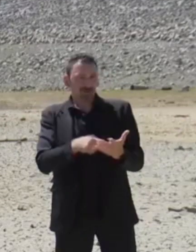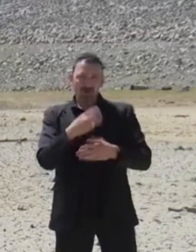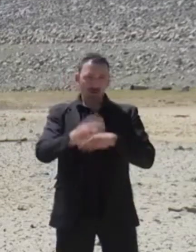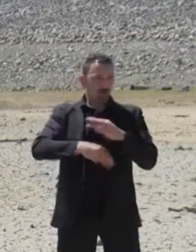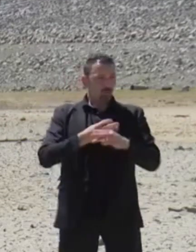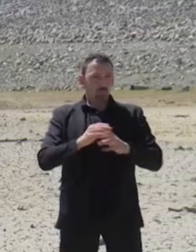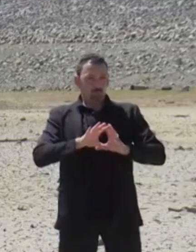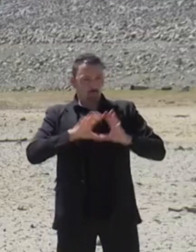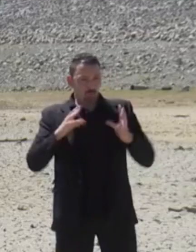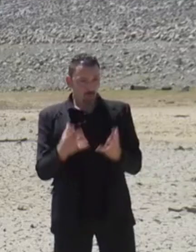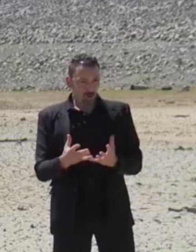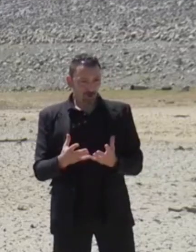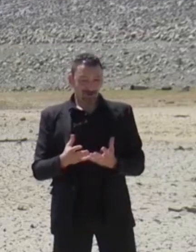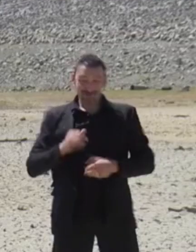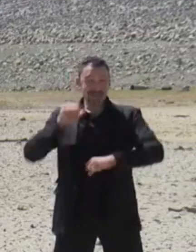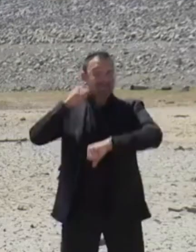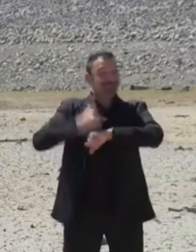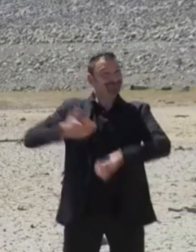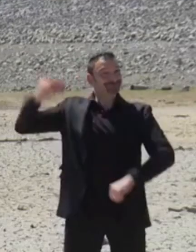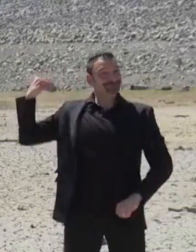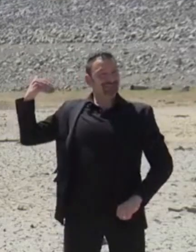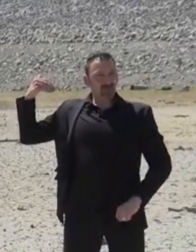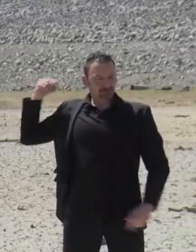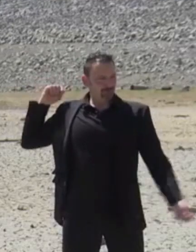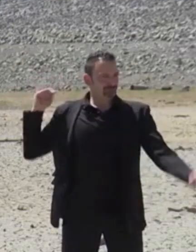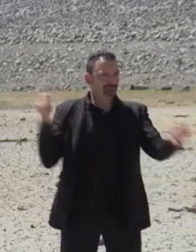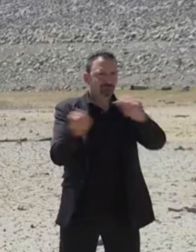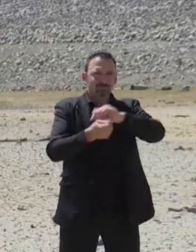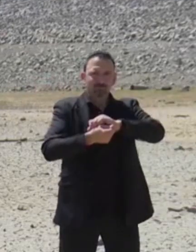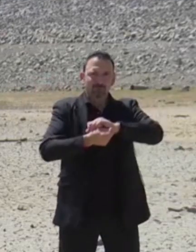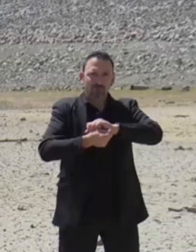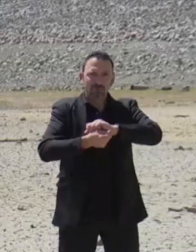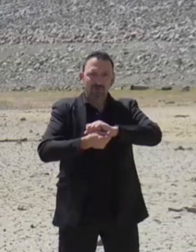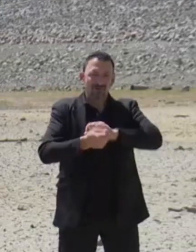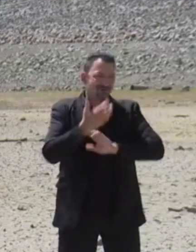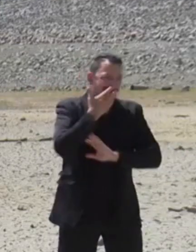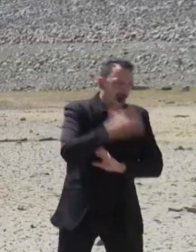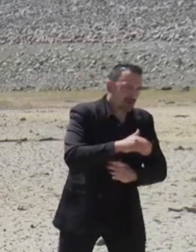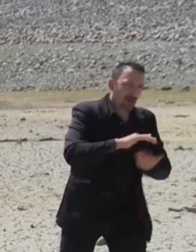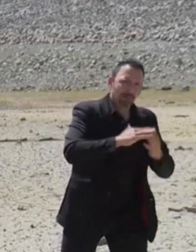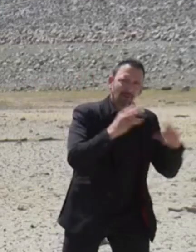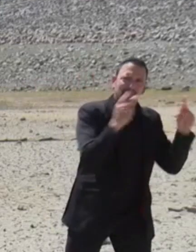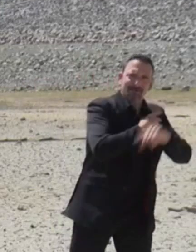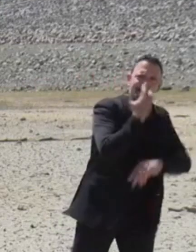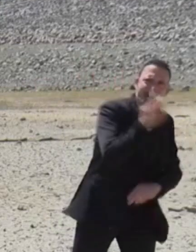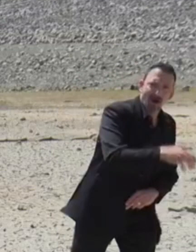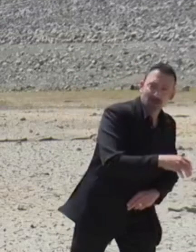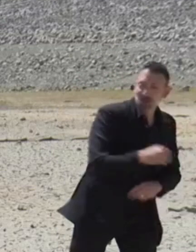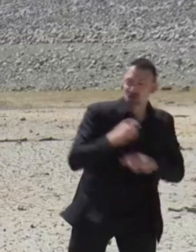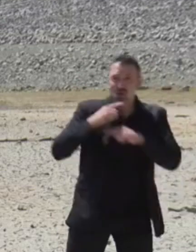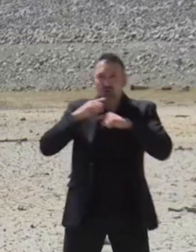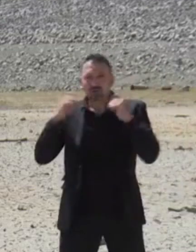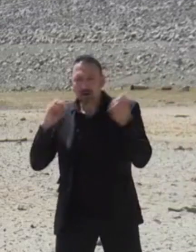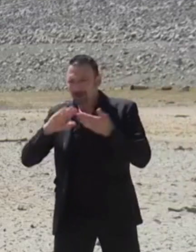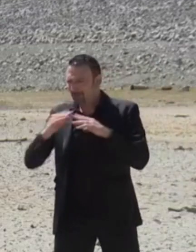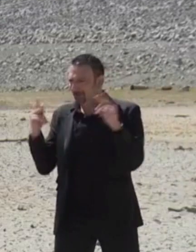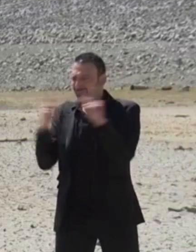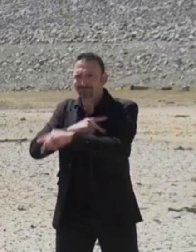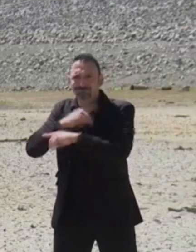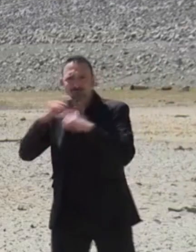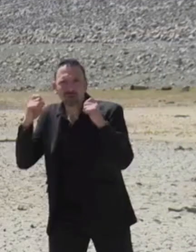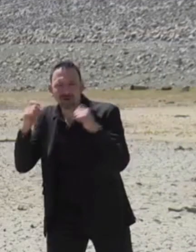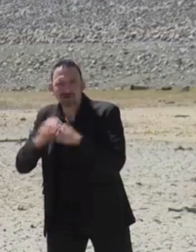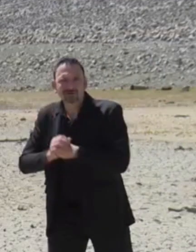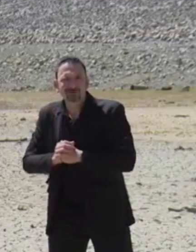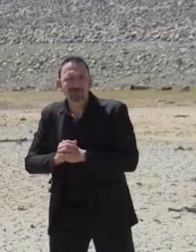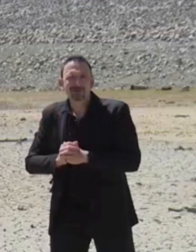existed a century or so ago no longer persists and exists today. The hots are getting hotter, the dries are getting drier. We talked to Representative